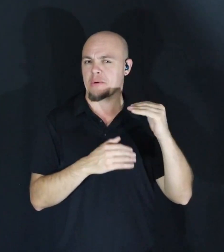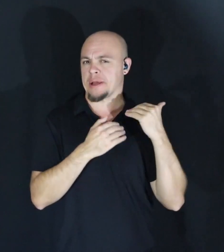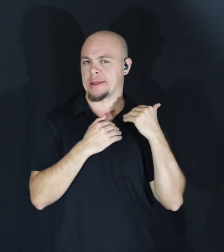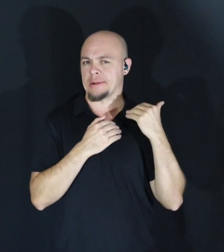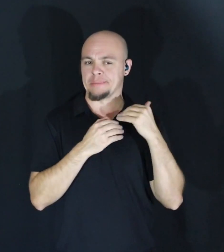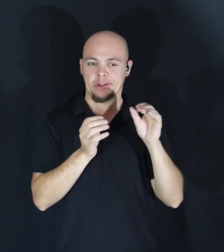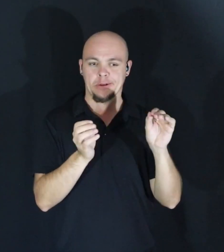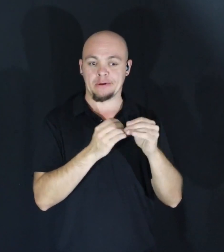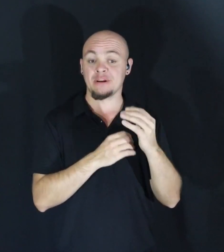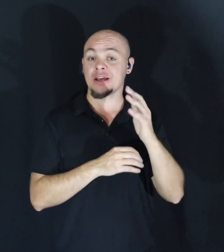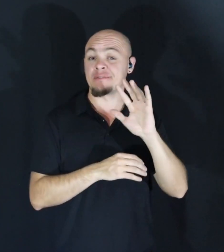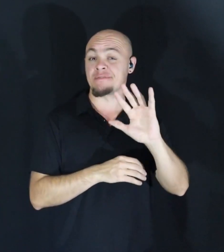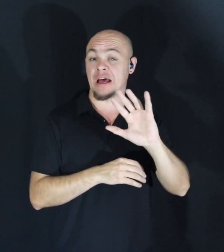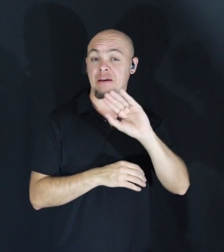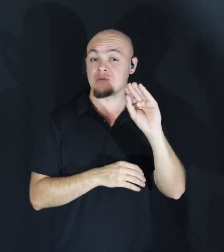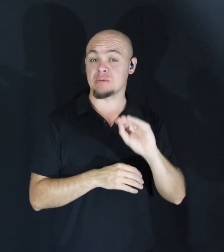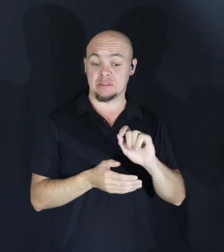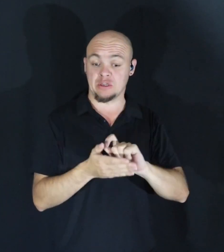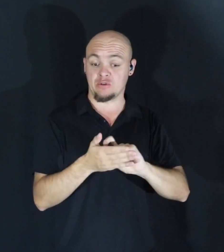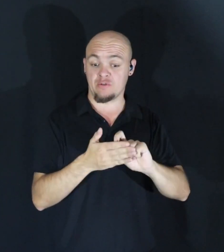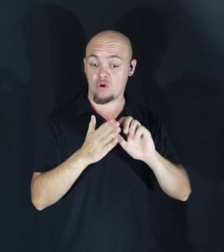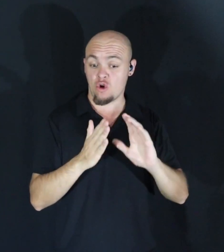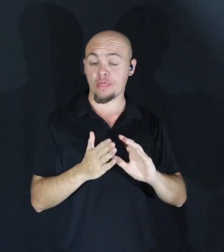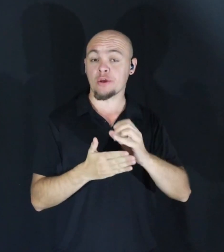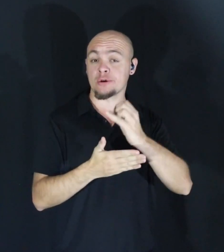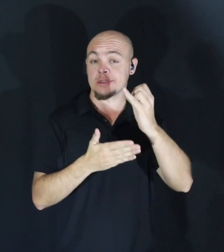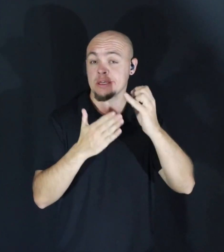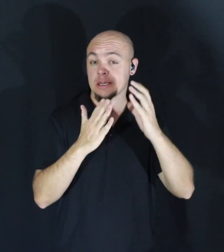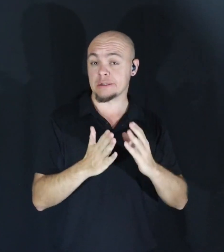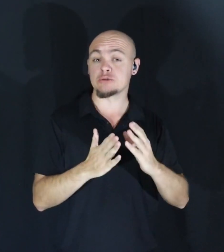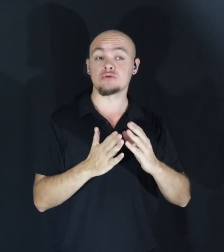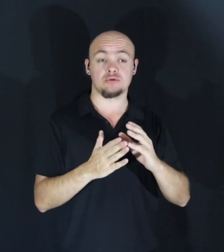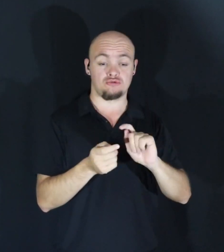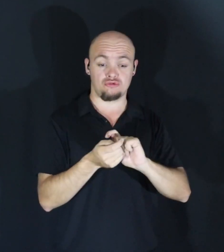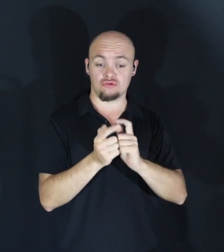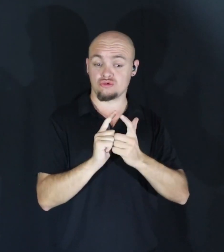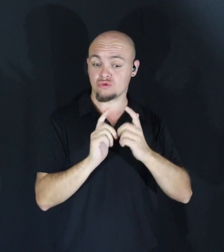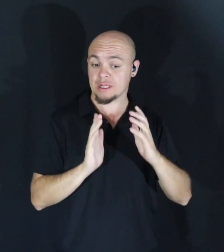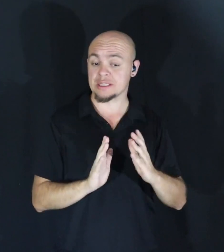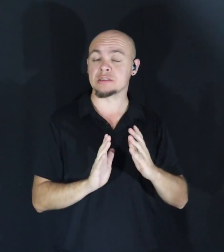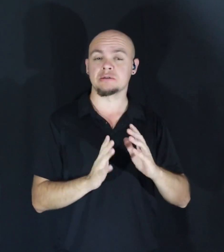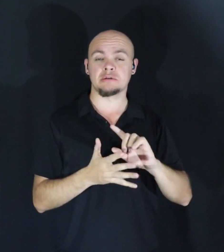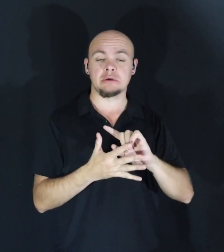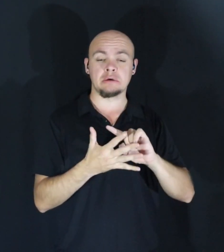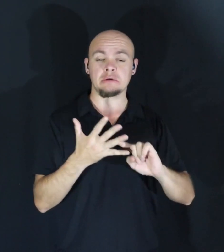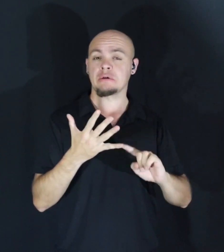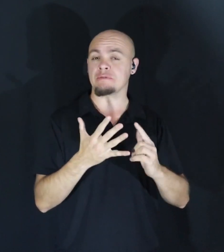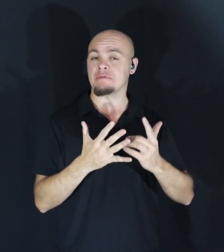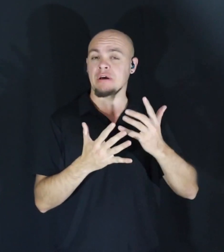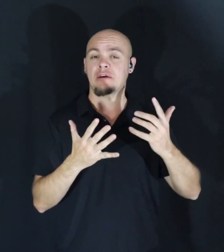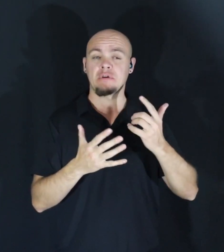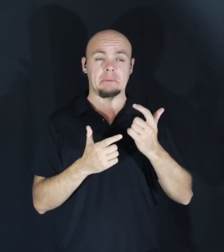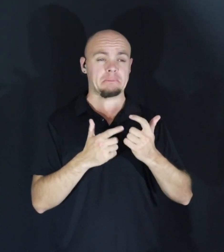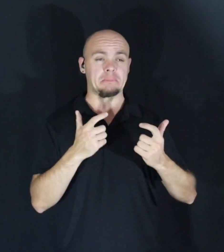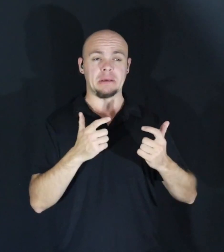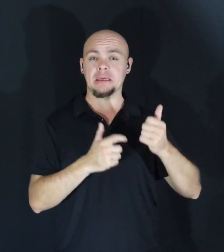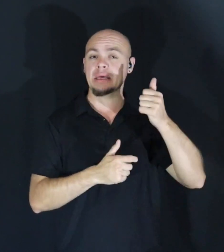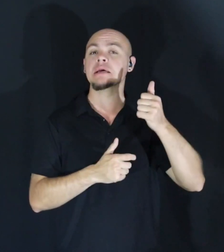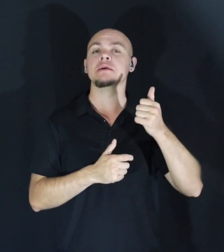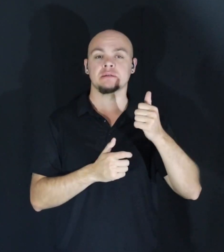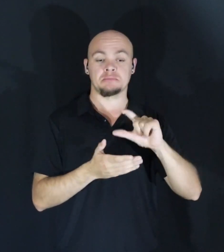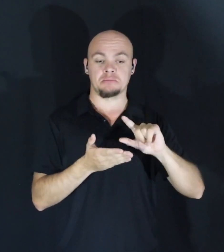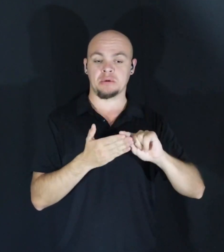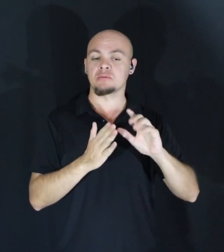5% of authors, illustrators, and translators from the 5 biggest publishing houses in the US